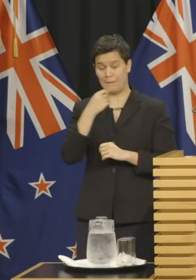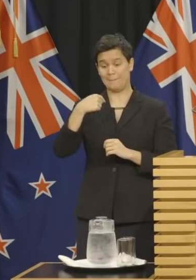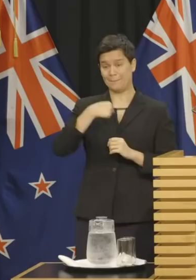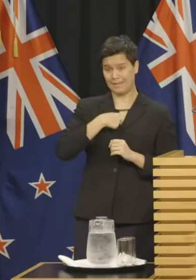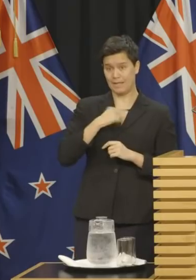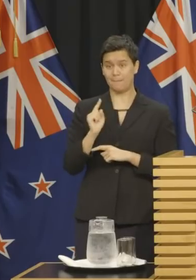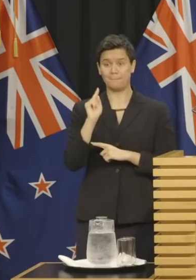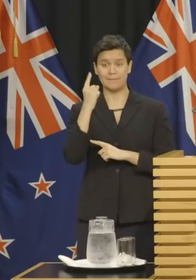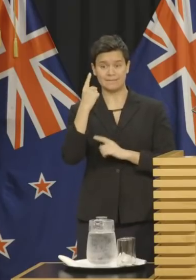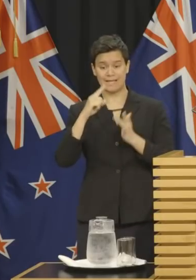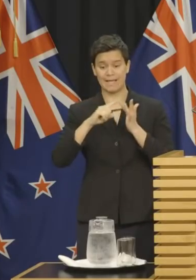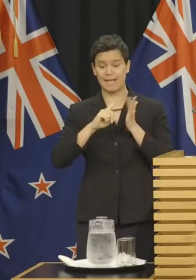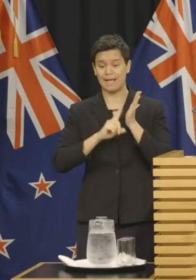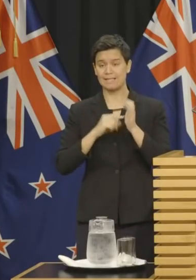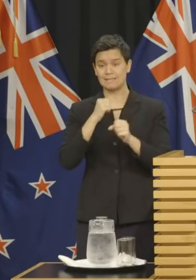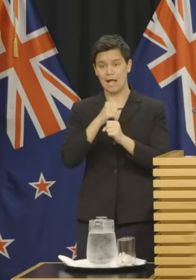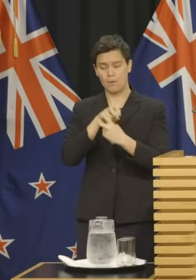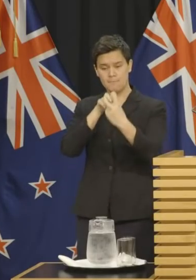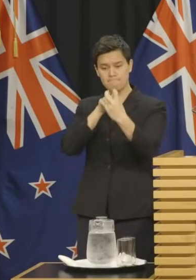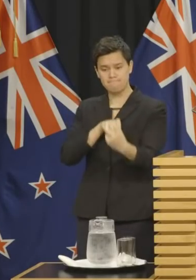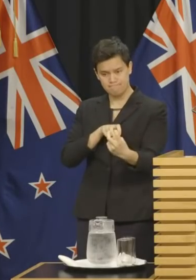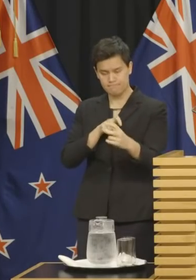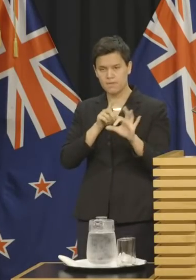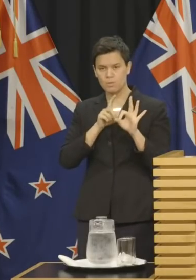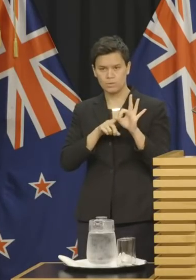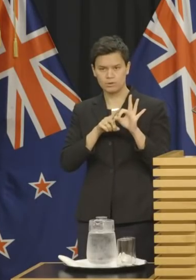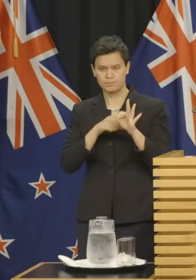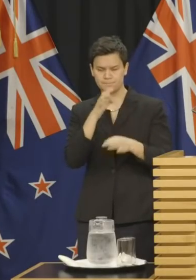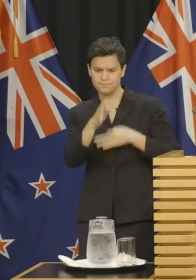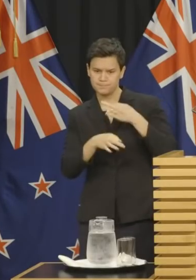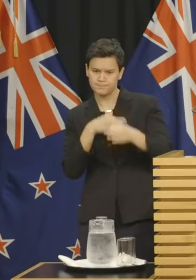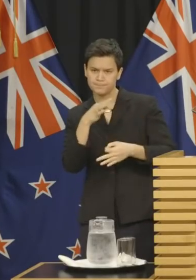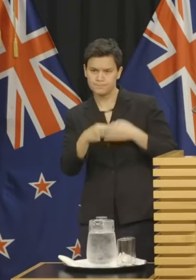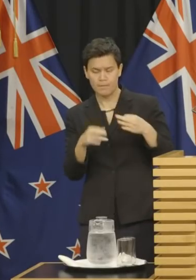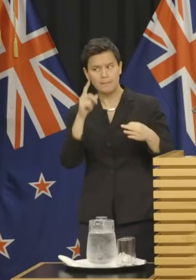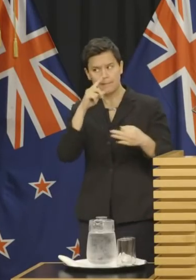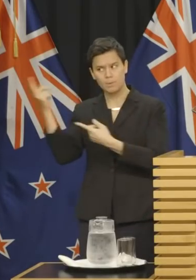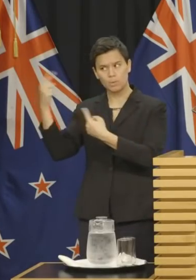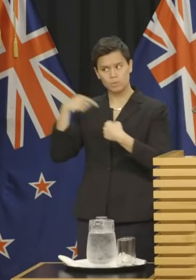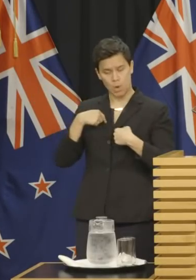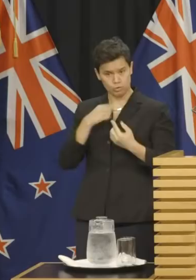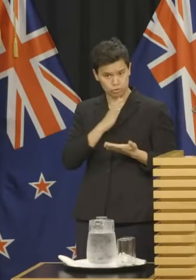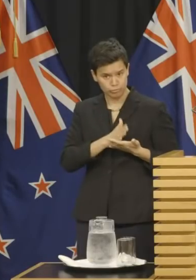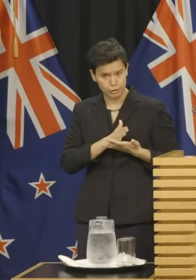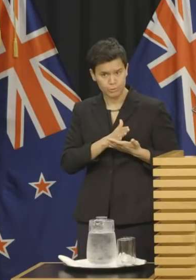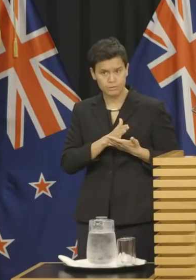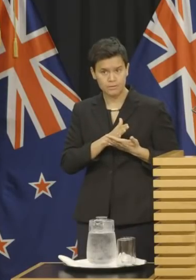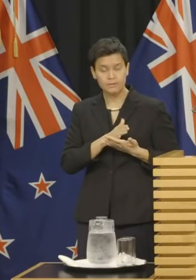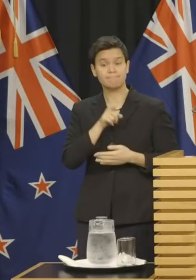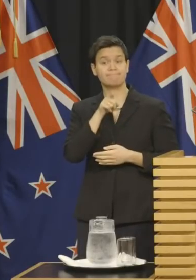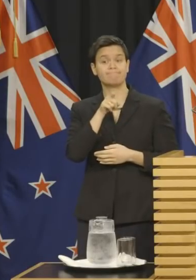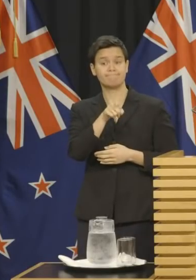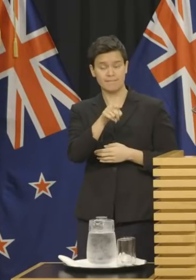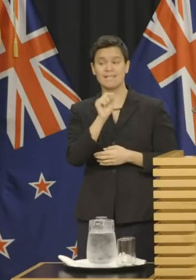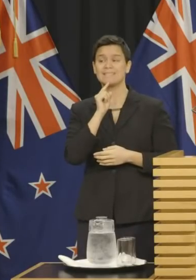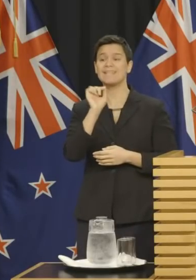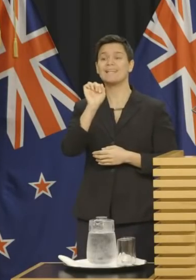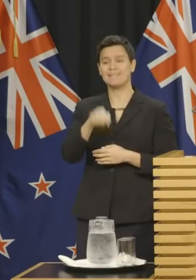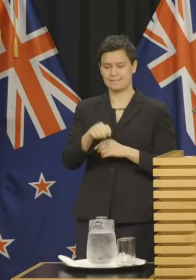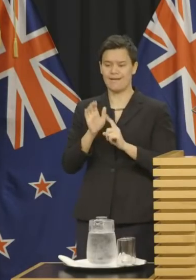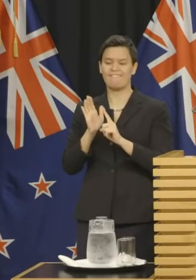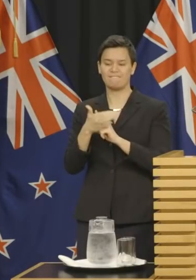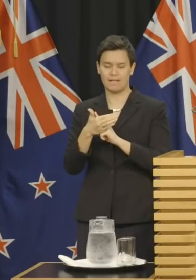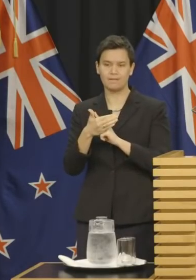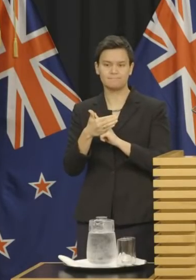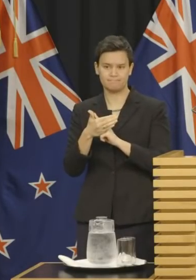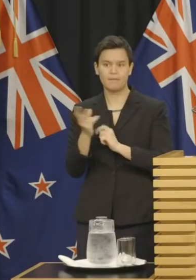of questions and allegations to him. He confirmed that a consensual relationship had occurred, that it